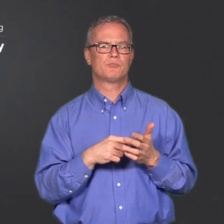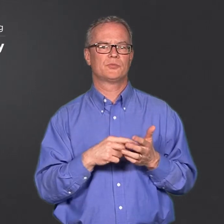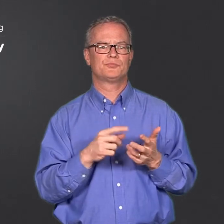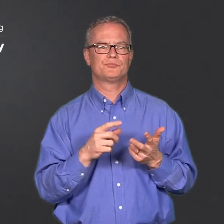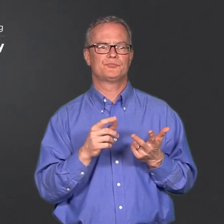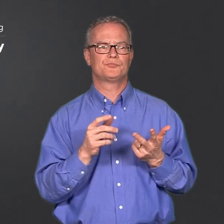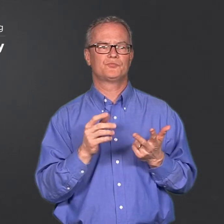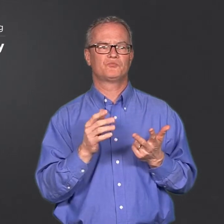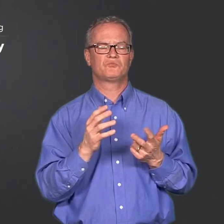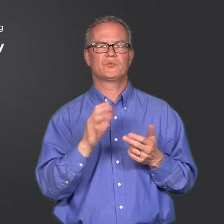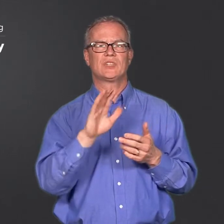Another example